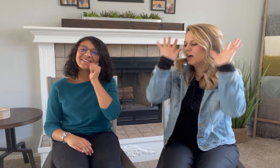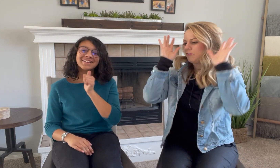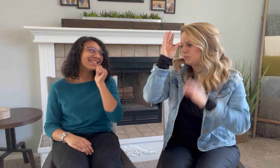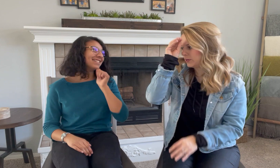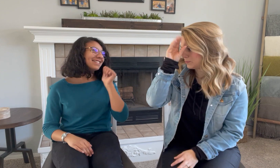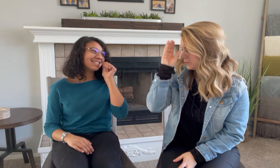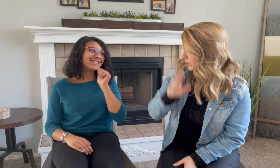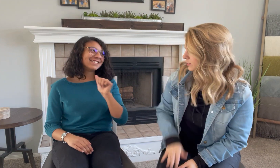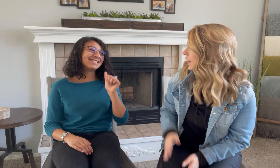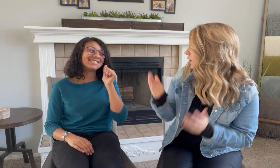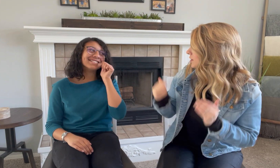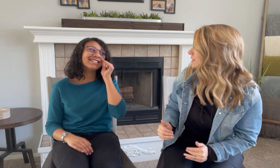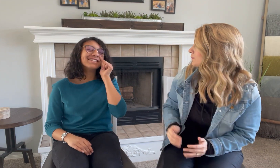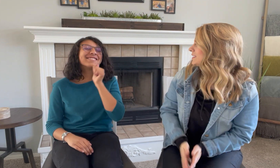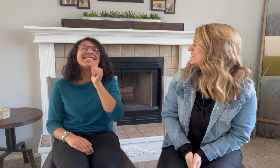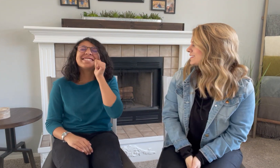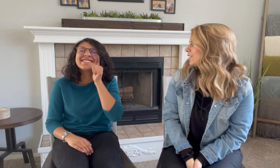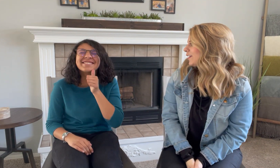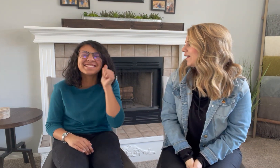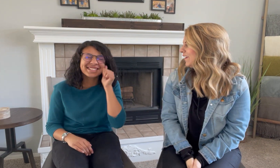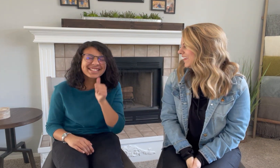Enough, boys, boys, boys. All right, our next one is girl.